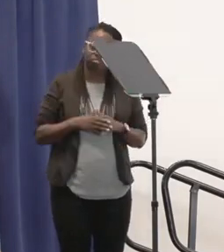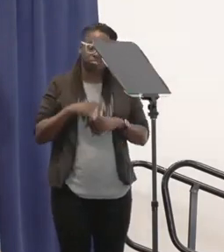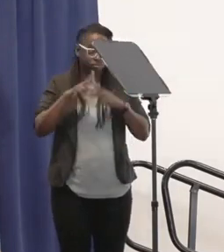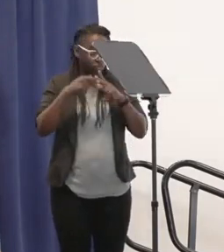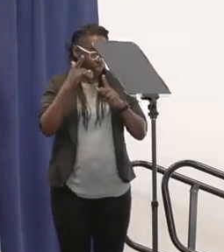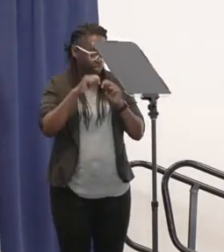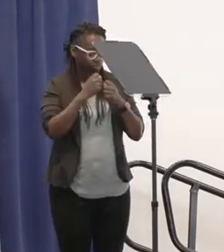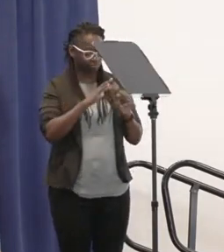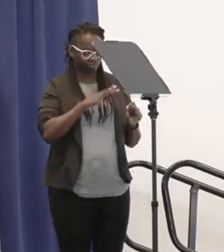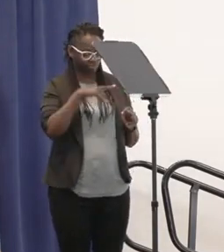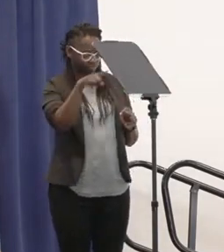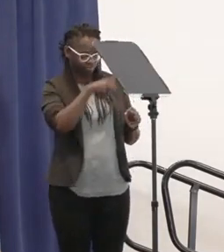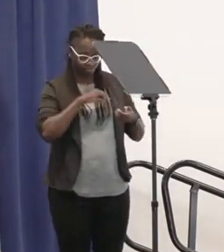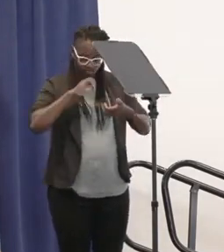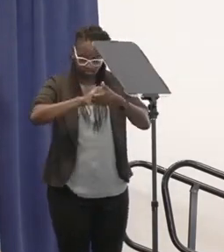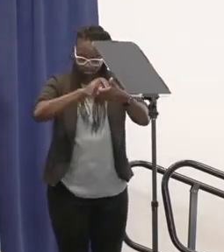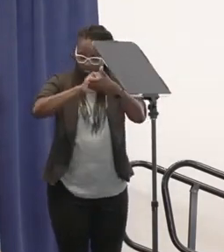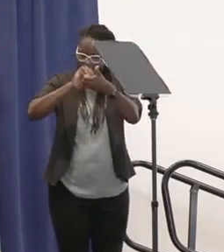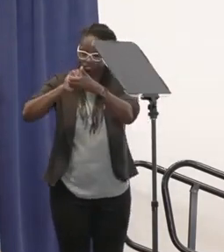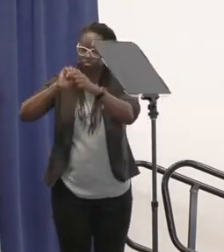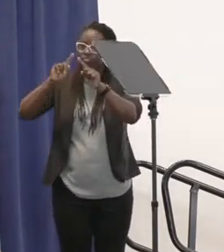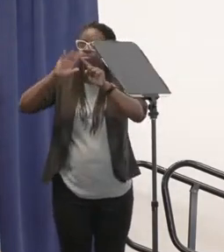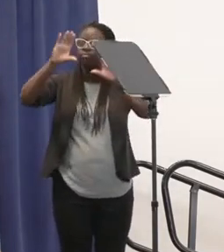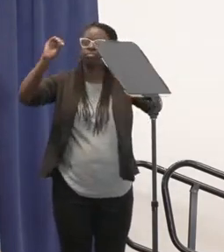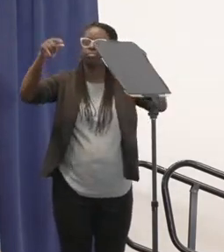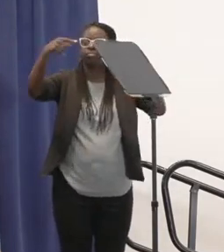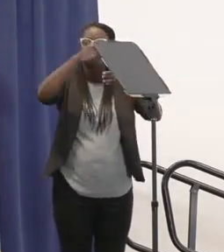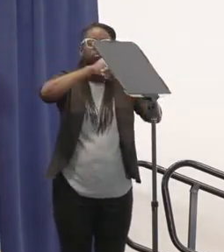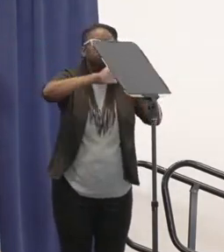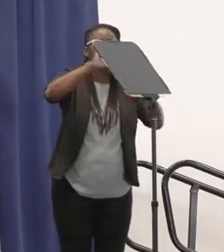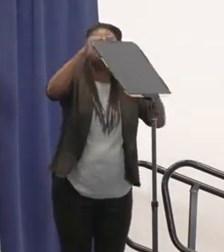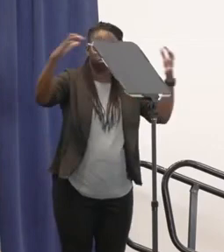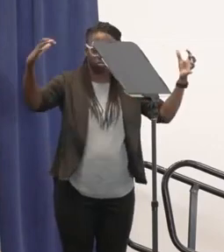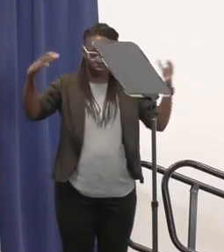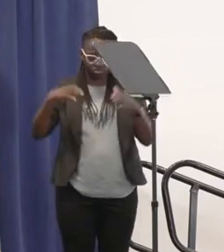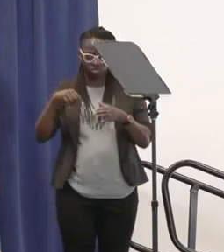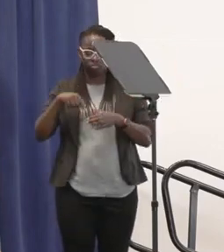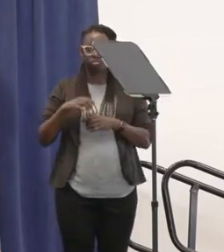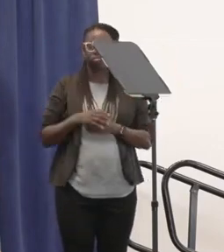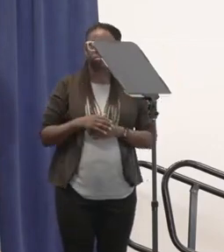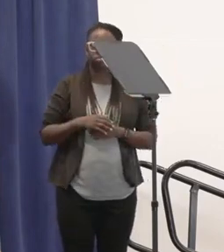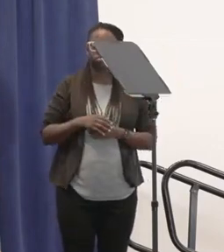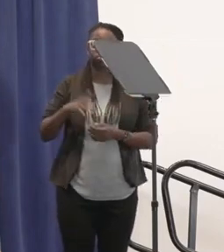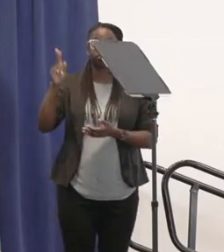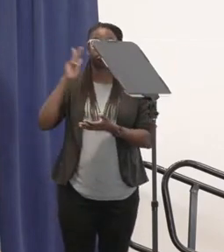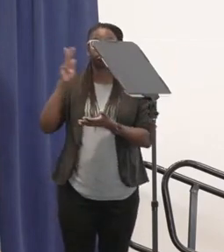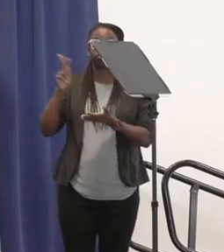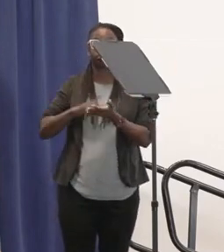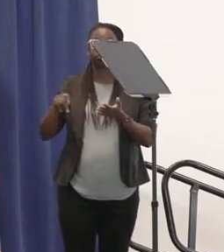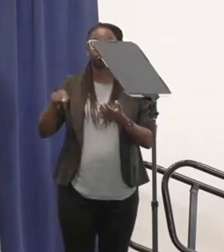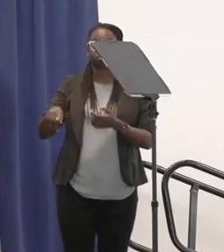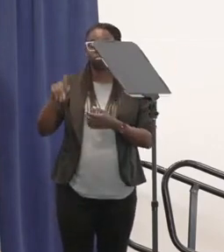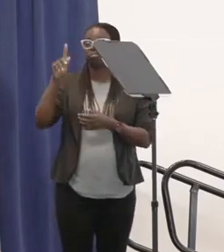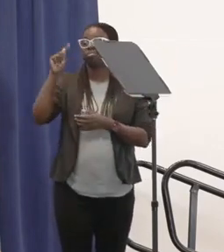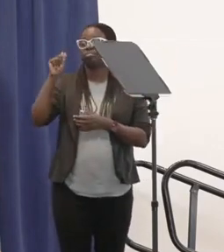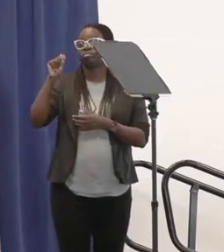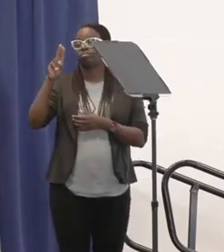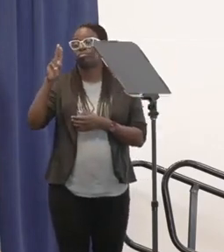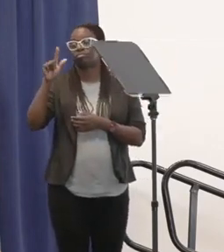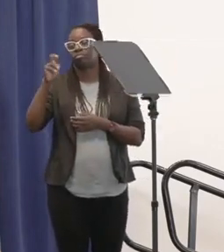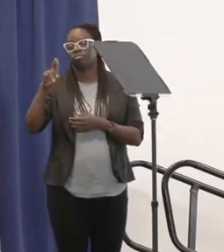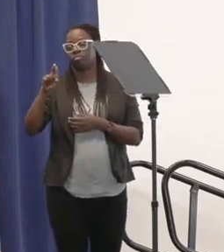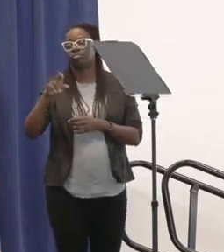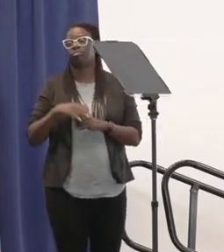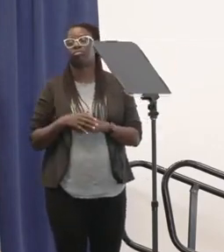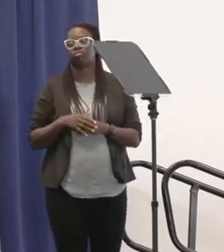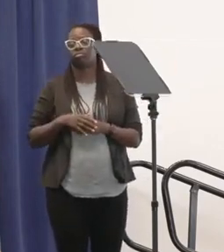everyone here in the room. So thank you on behalf of Secretary Tutwiler and our entire team, Commissioner Ortega, all the folks